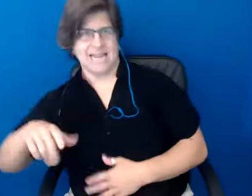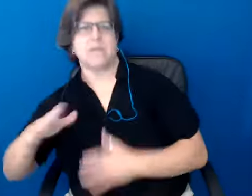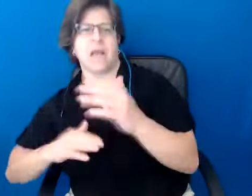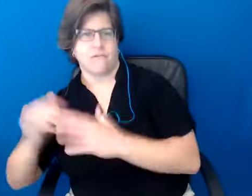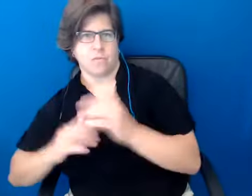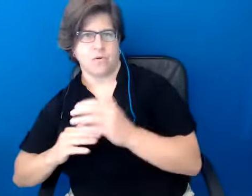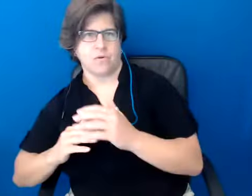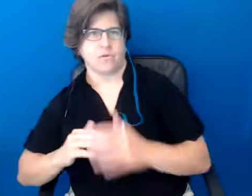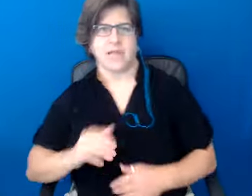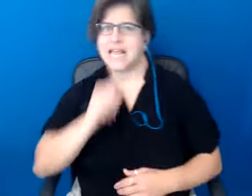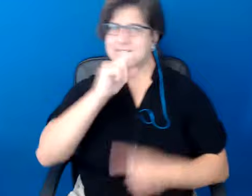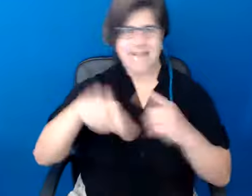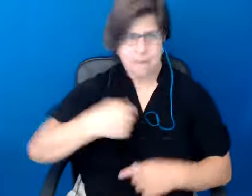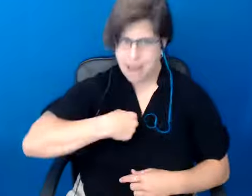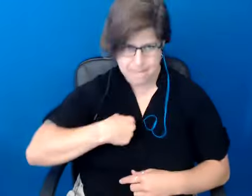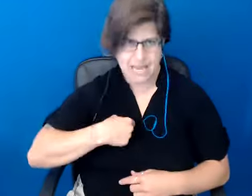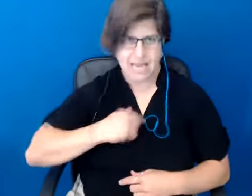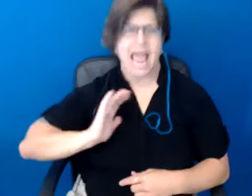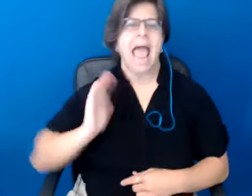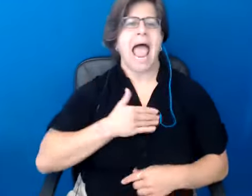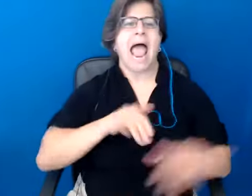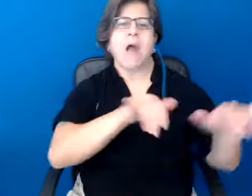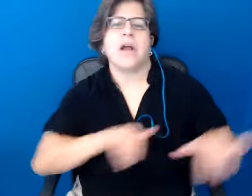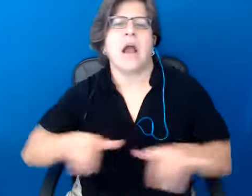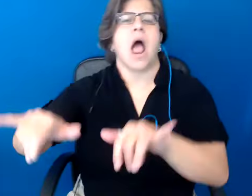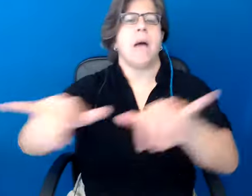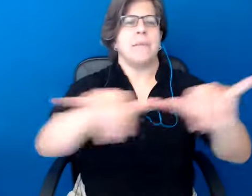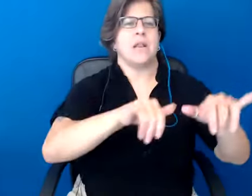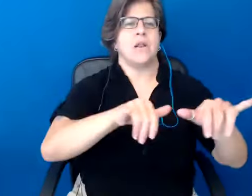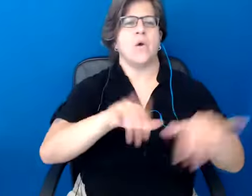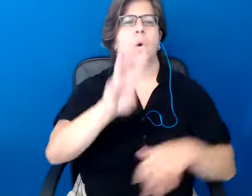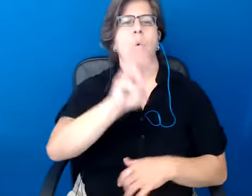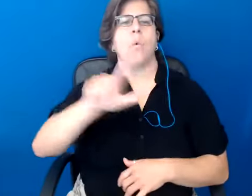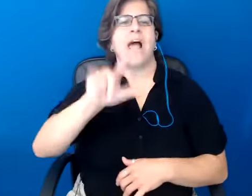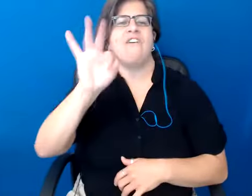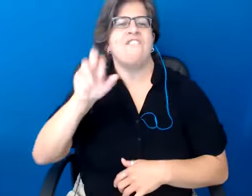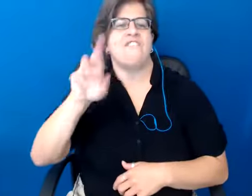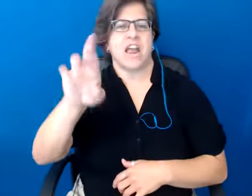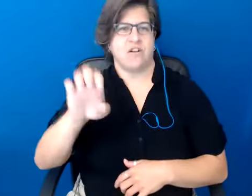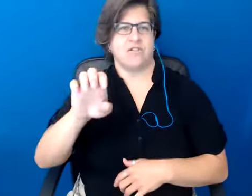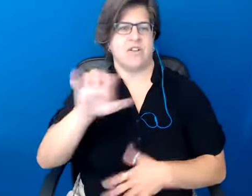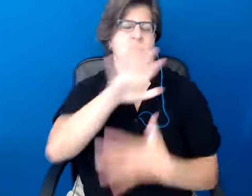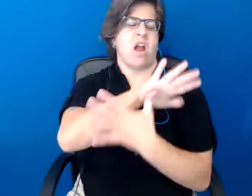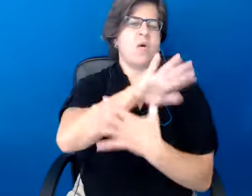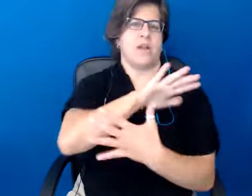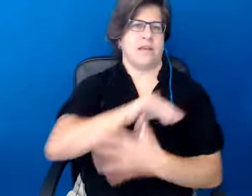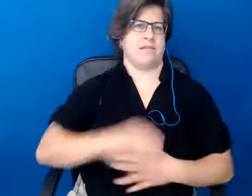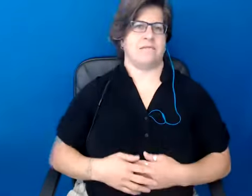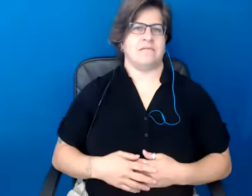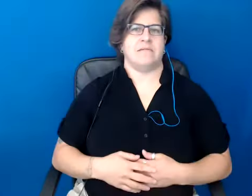zone. Traditions teach me it's not about me. Our common welfare is first. I'm responsible to